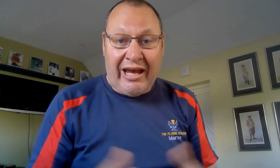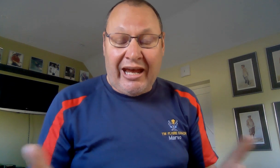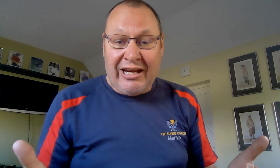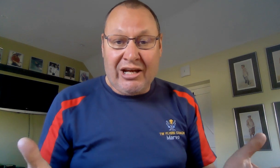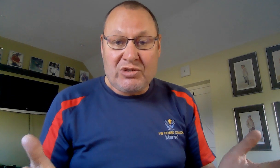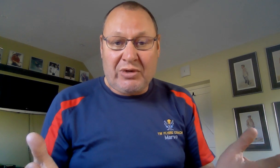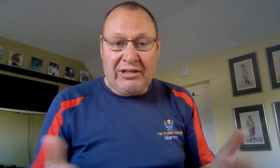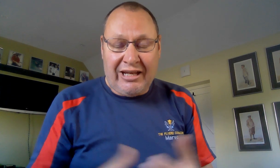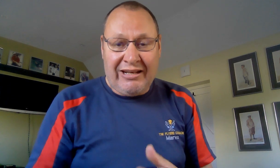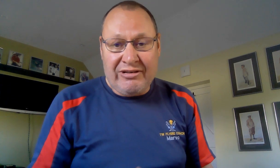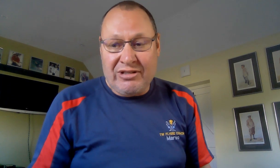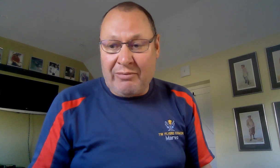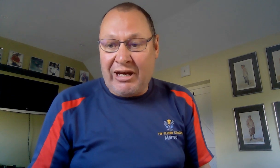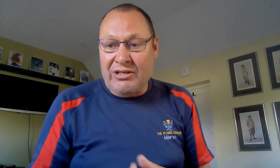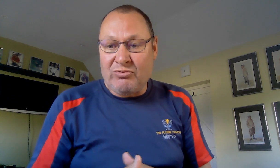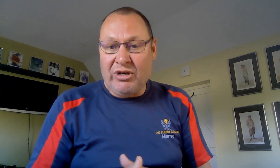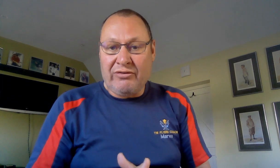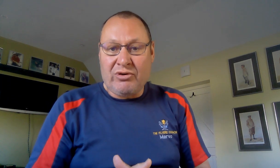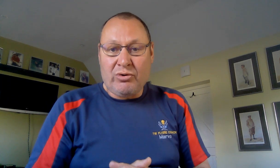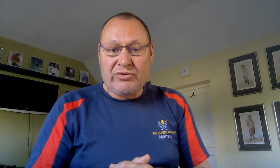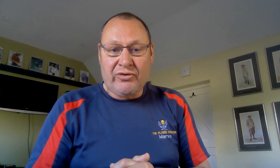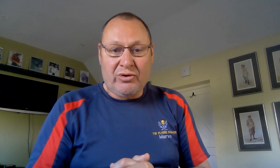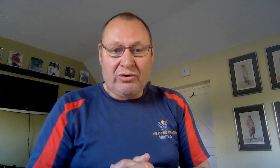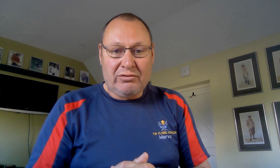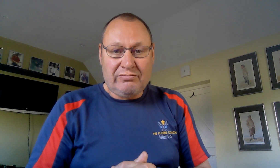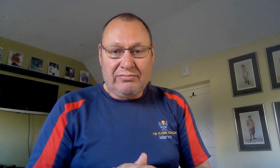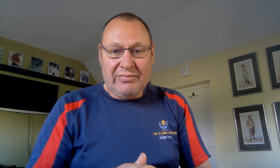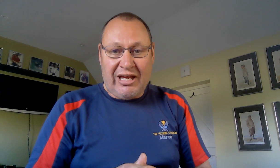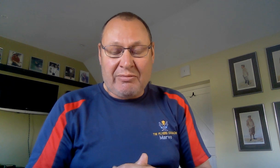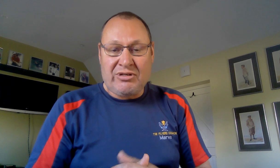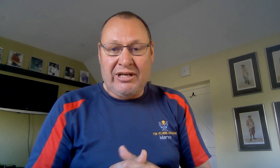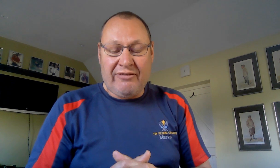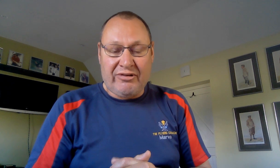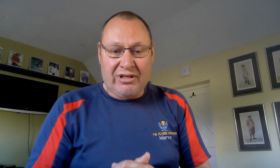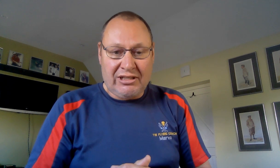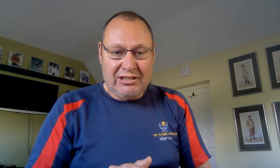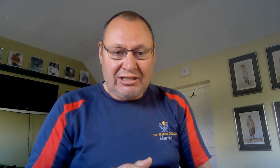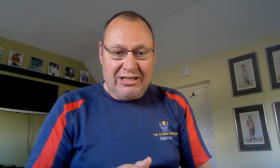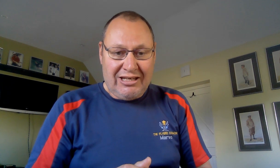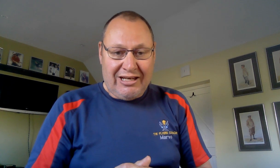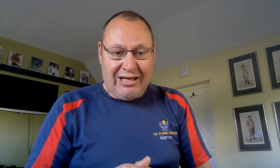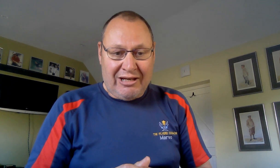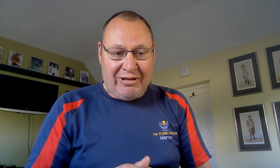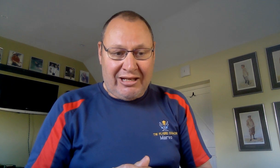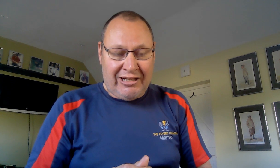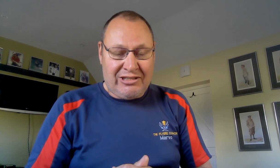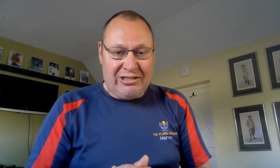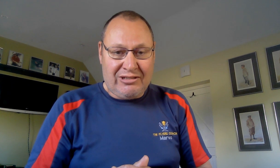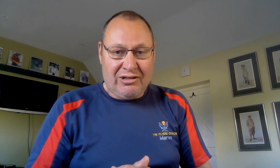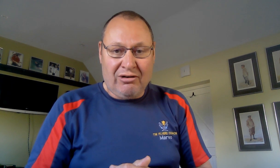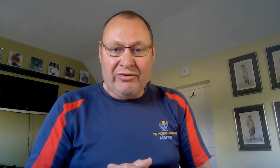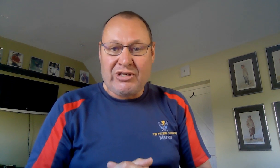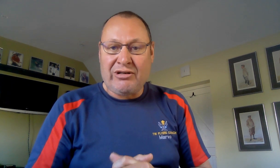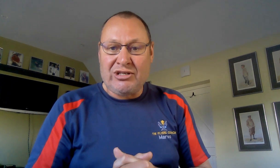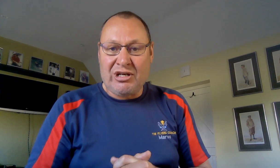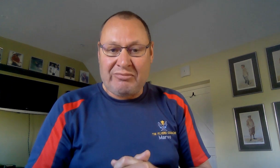And last one, and there isn't a Makaton word, of course, for absolutely everything. And this is Oliver's own